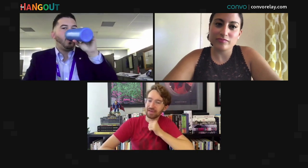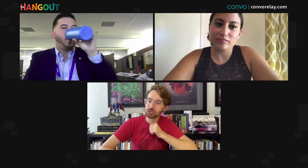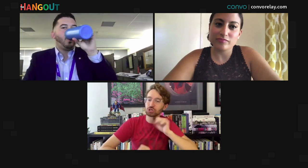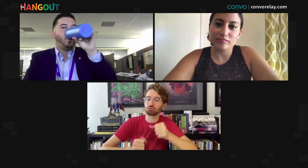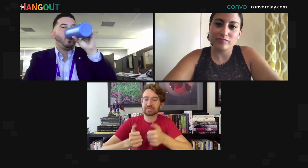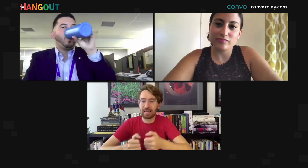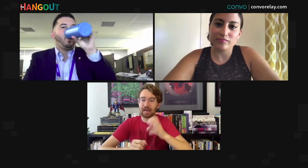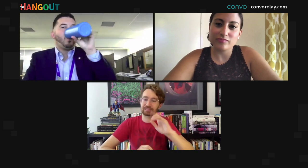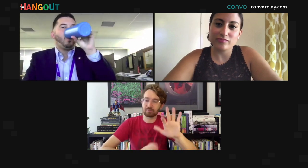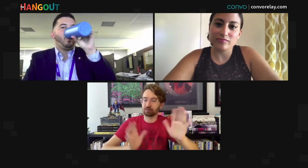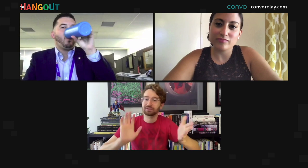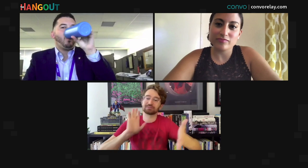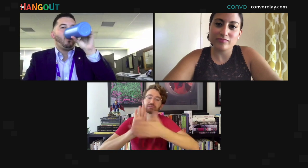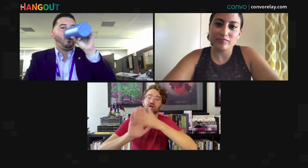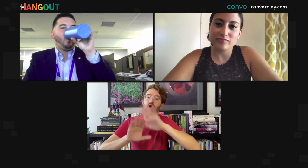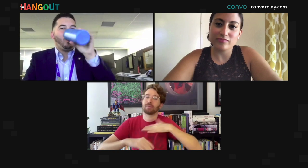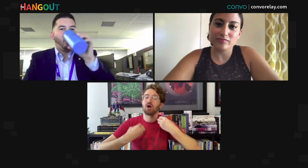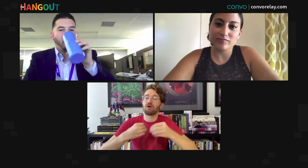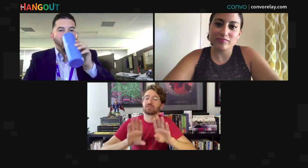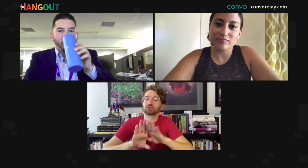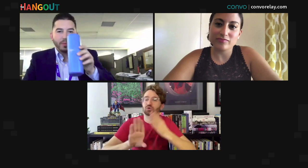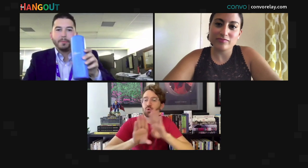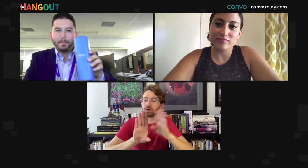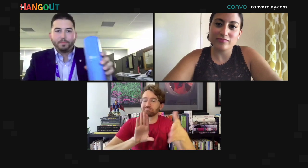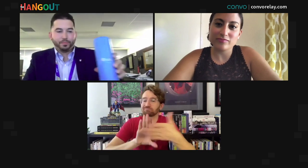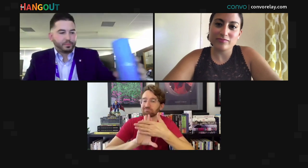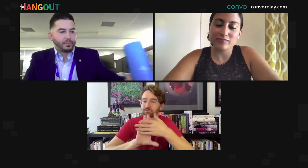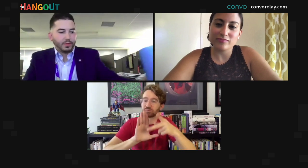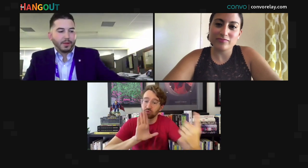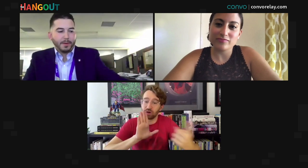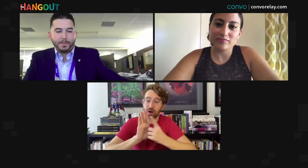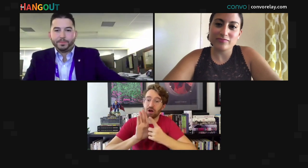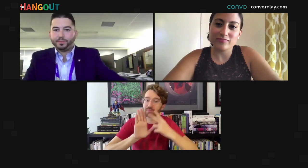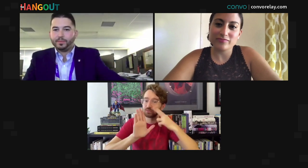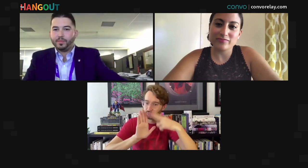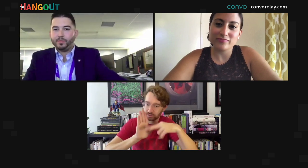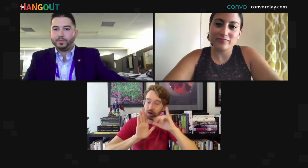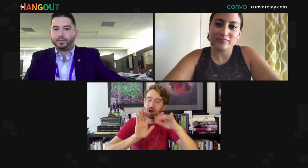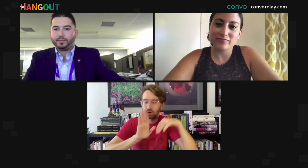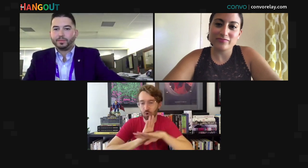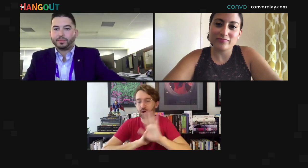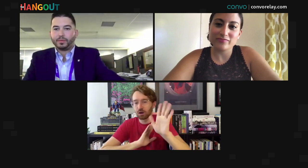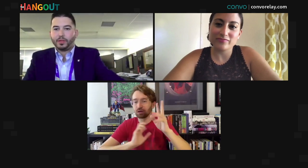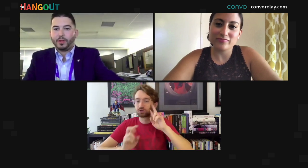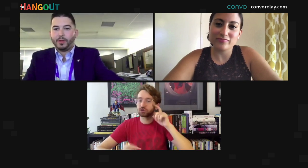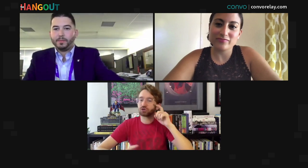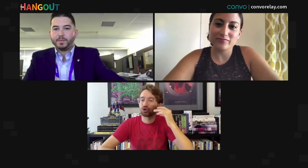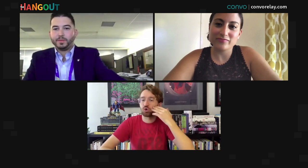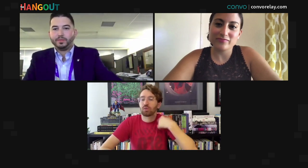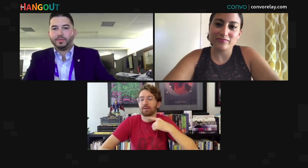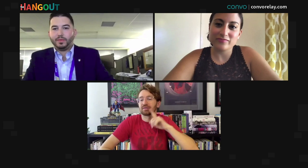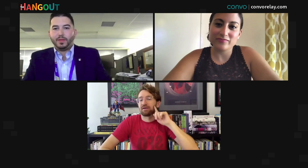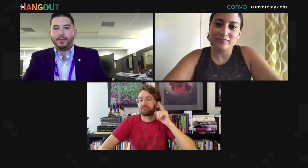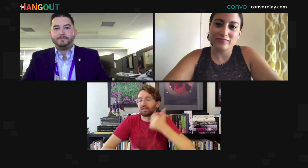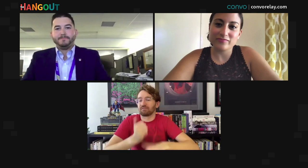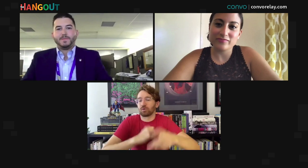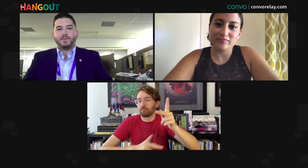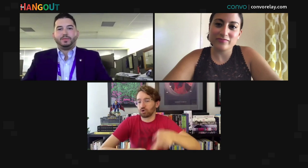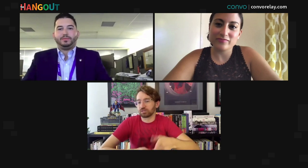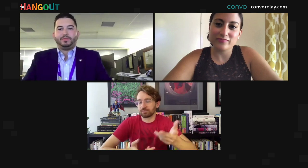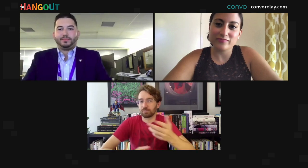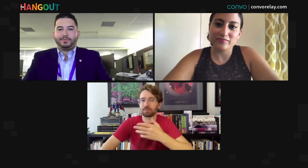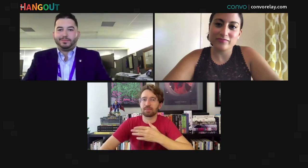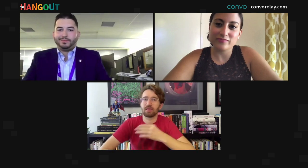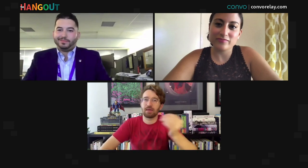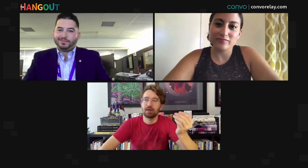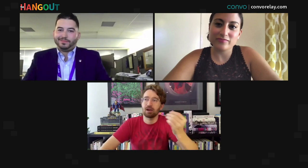deaf, explaining a few pieces about myself. I asked for patience and I posted that on my door. So people will often